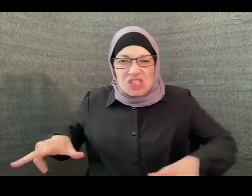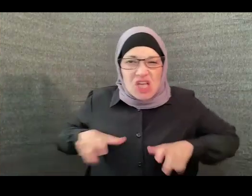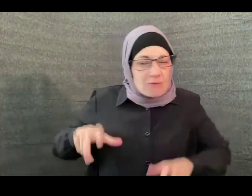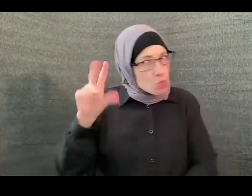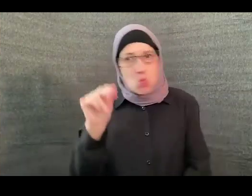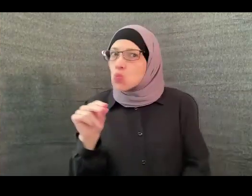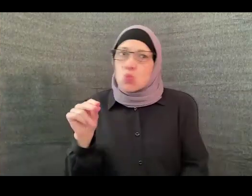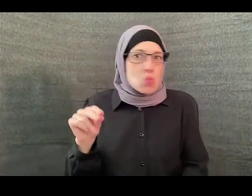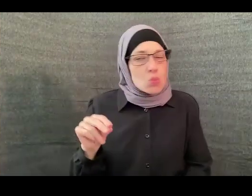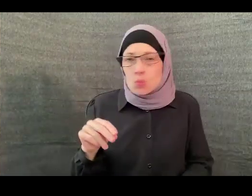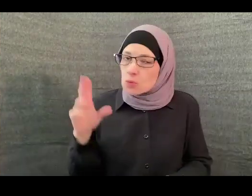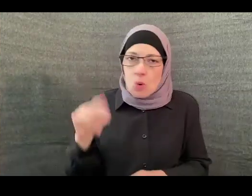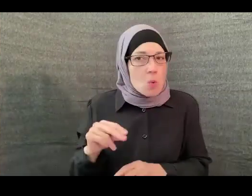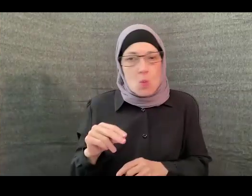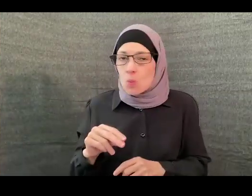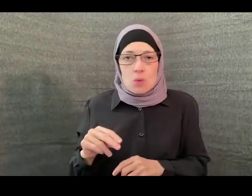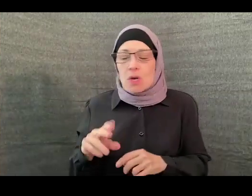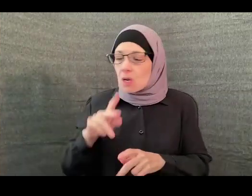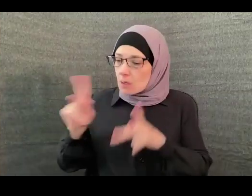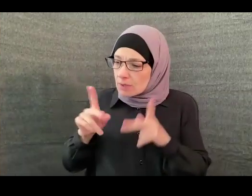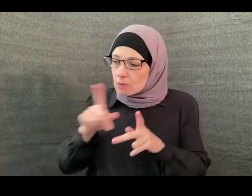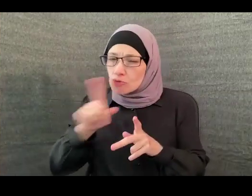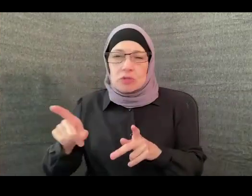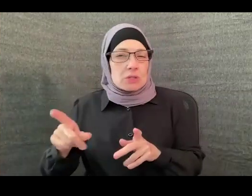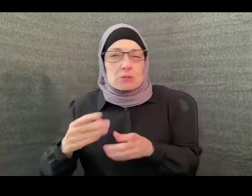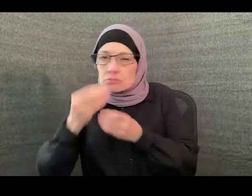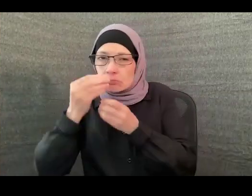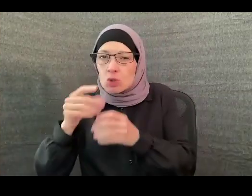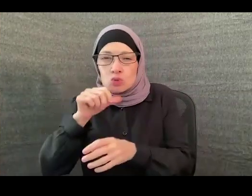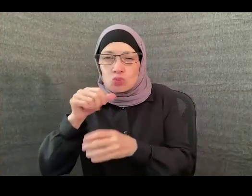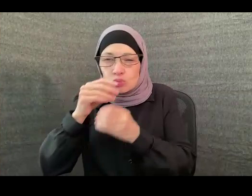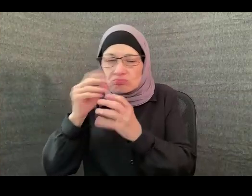Such are those who will be successful.